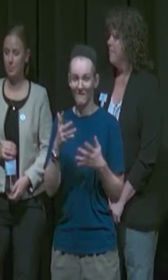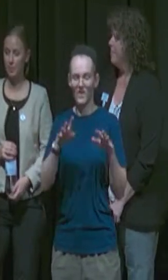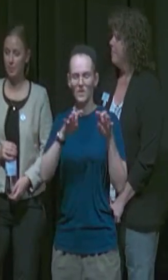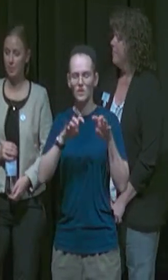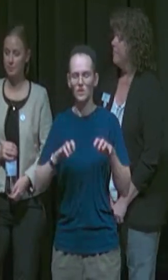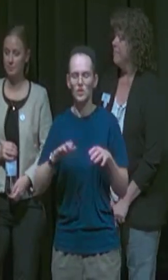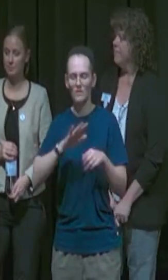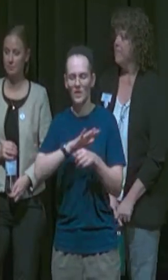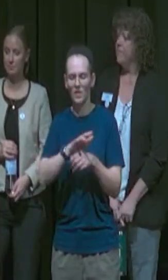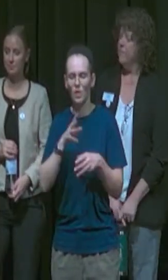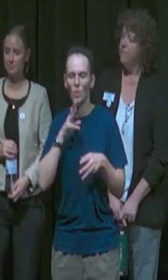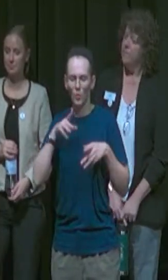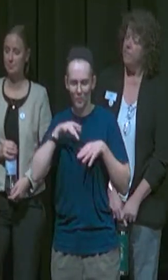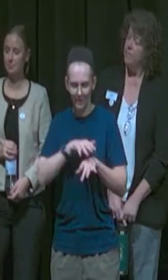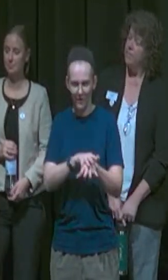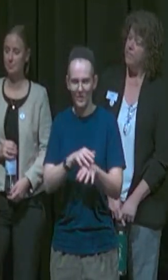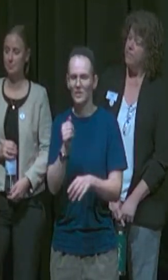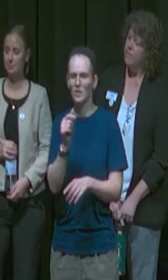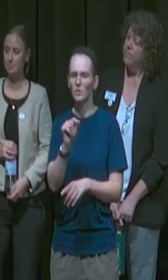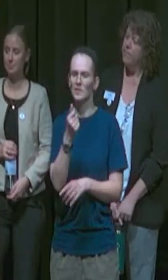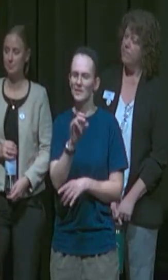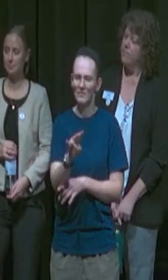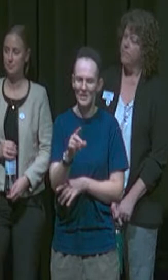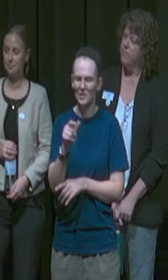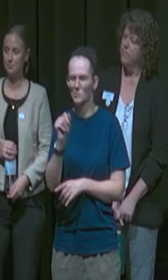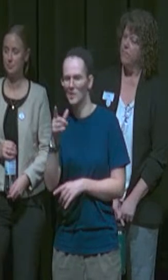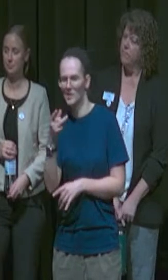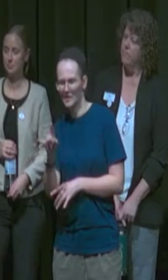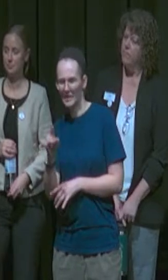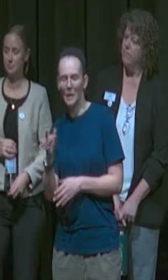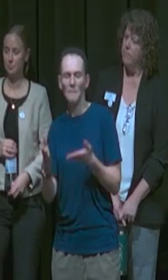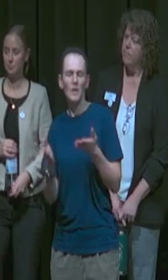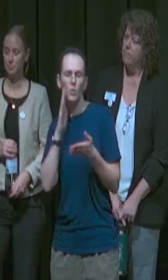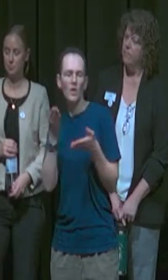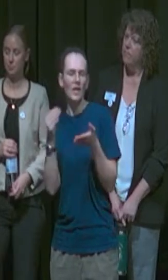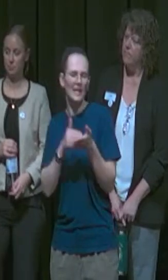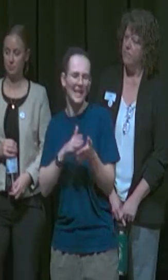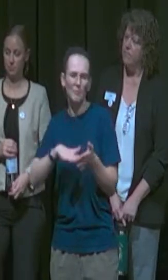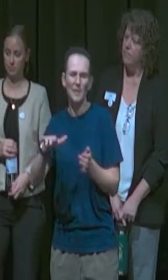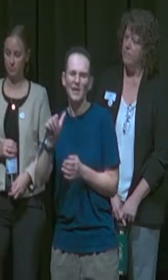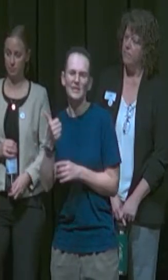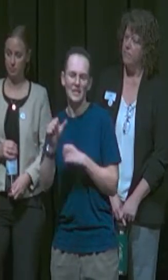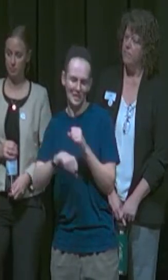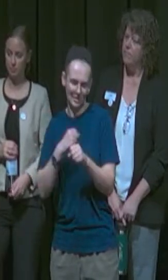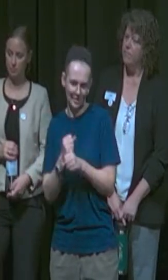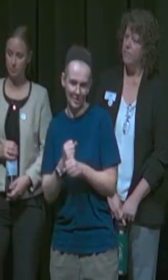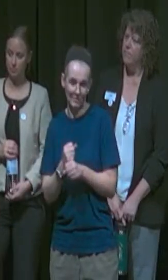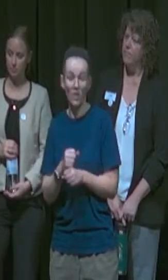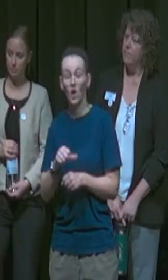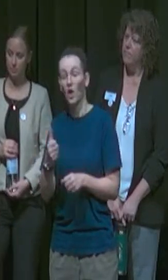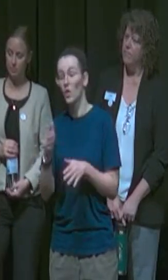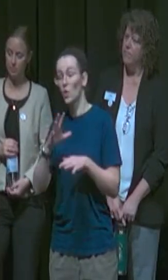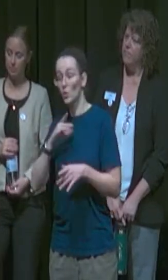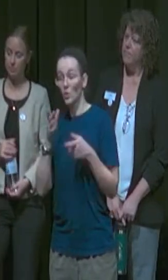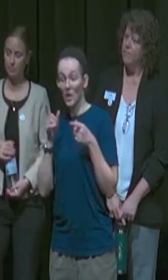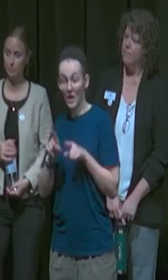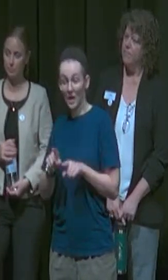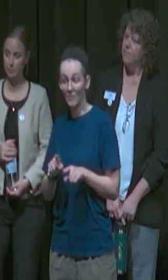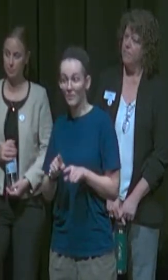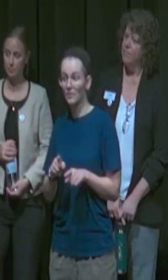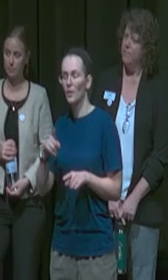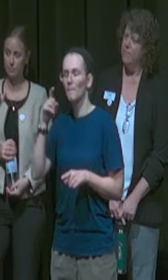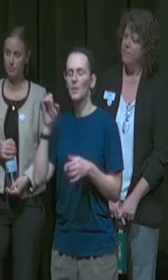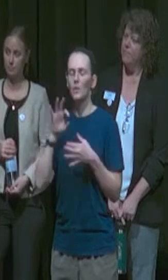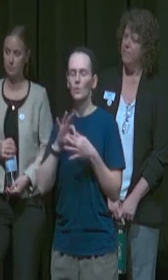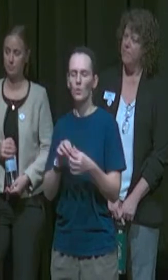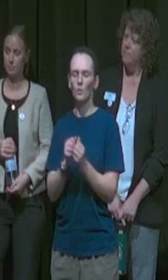in 1718. We'll probably be back in about 10 years. Now, the other cool thing that's going on is